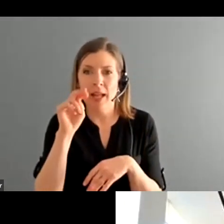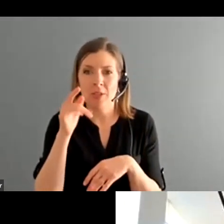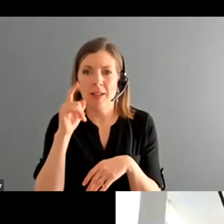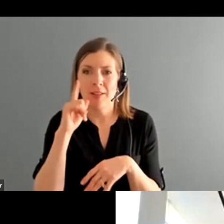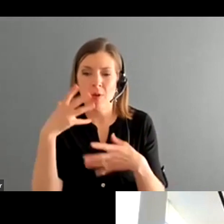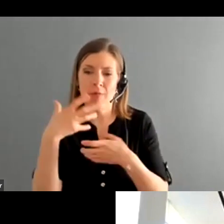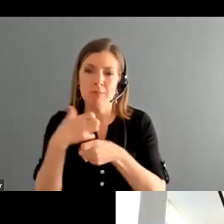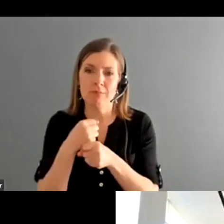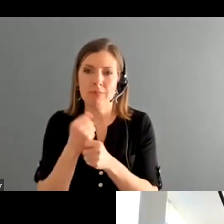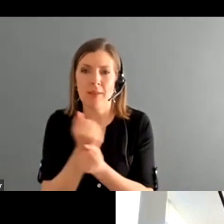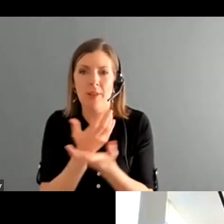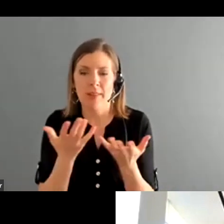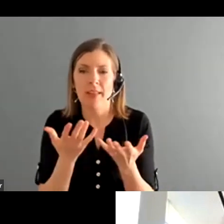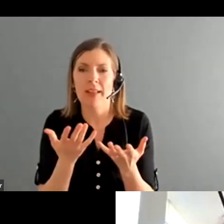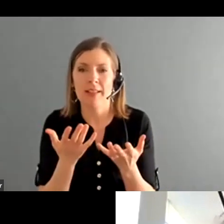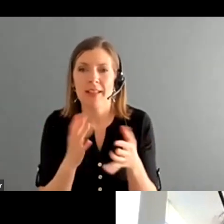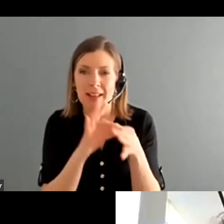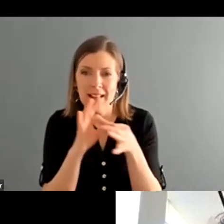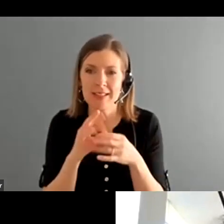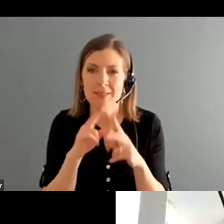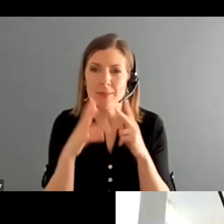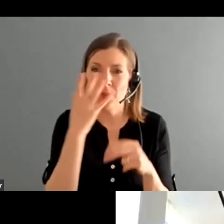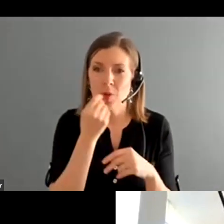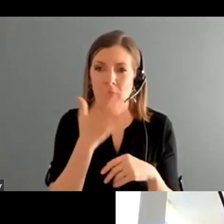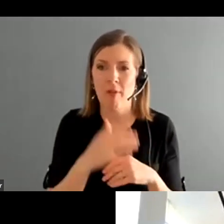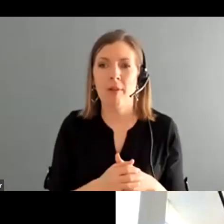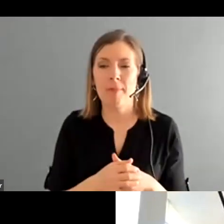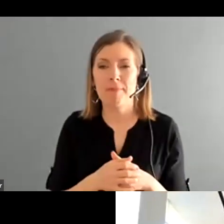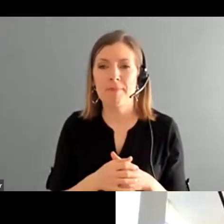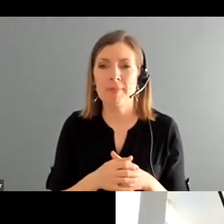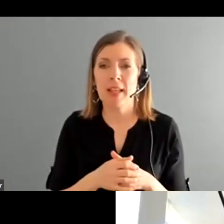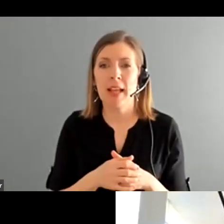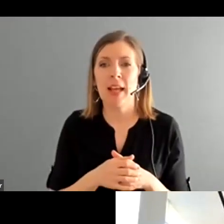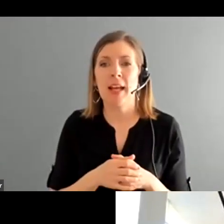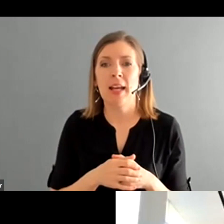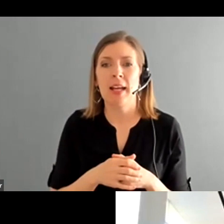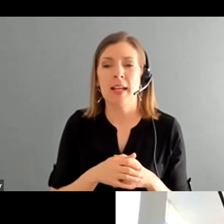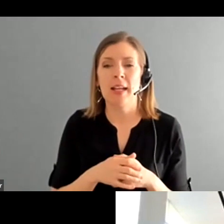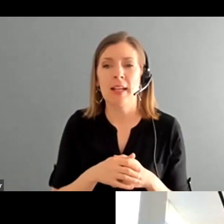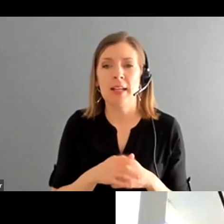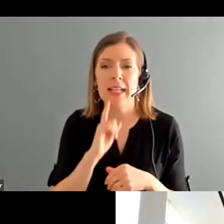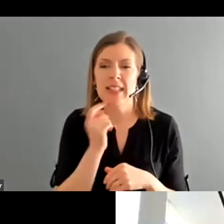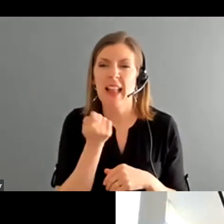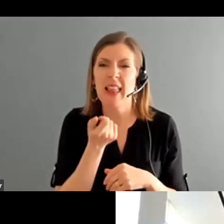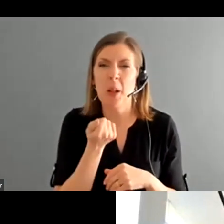up so beautifully. Dunkley is a little bit